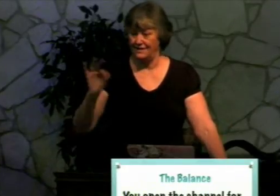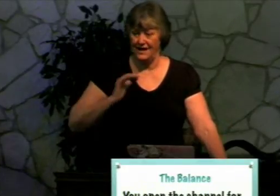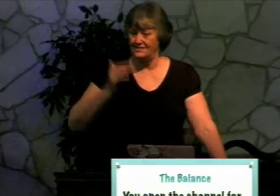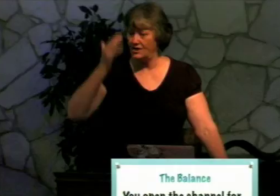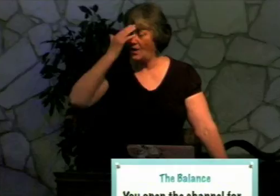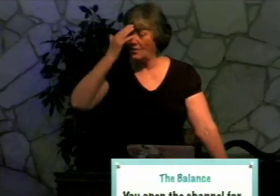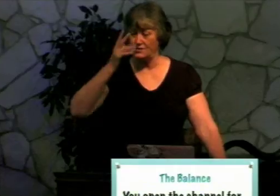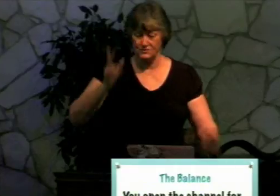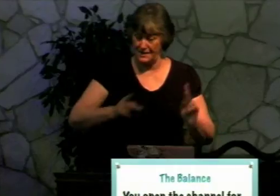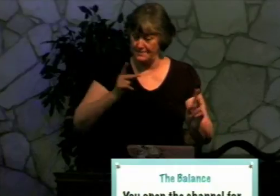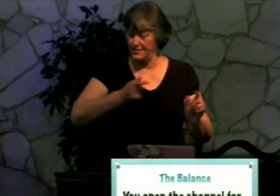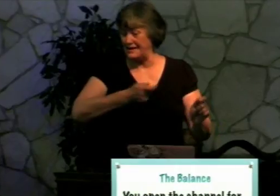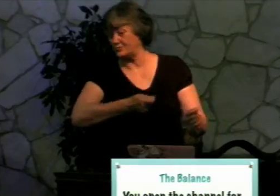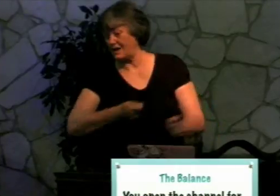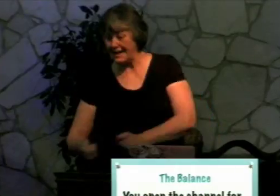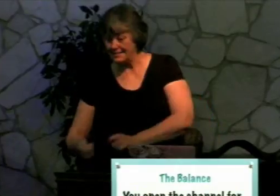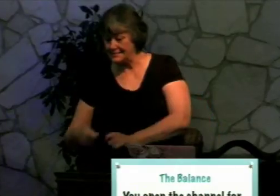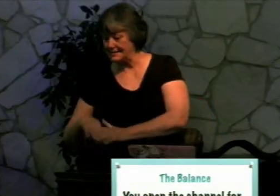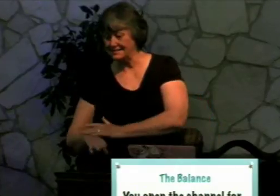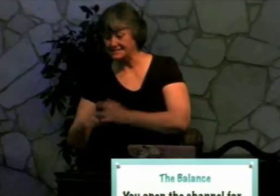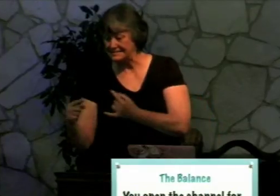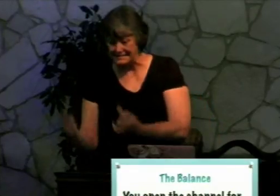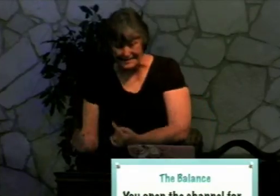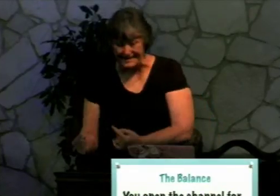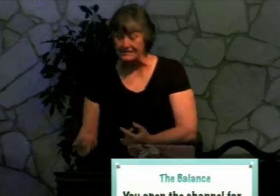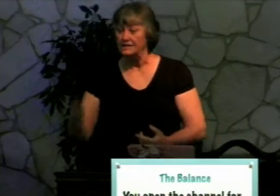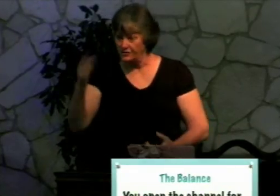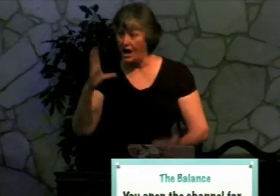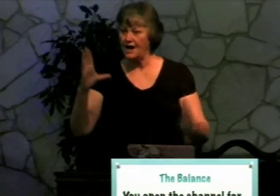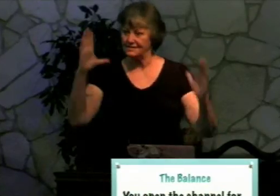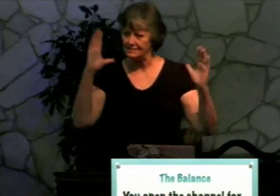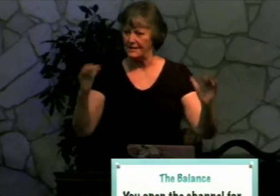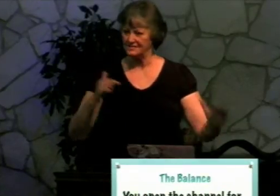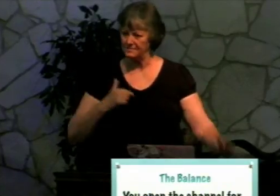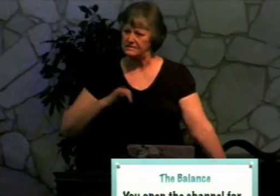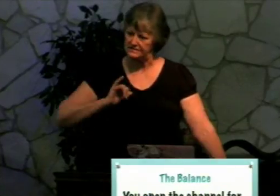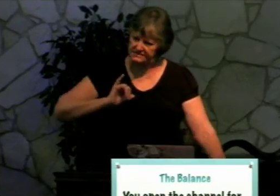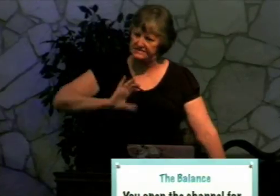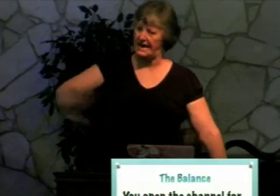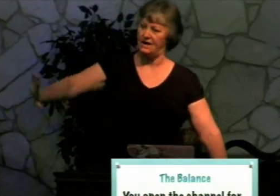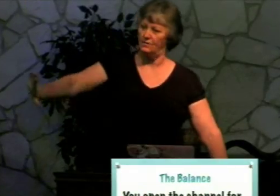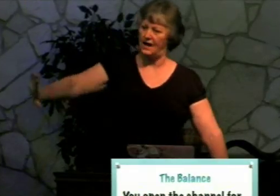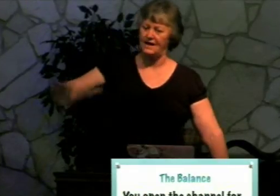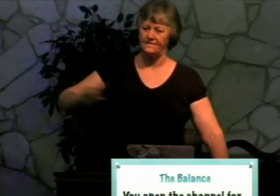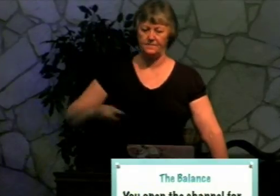If I know there's people that drag me into sin, God expects me to stay away from